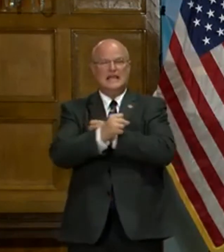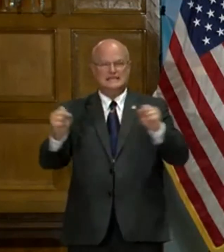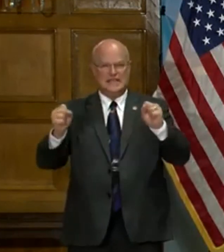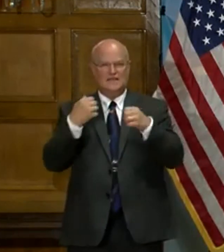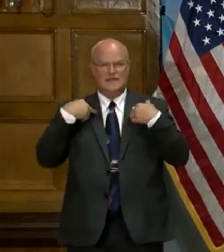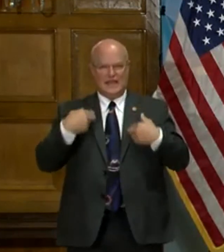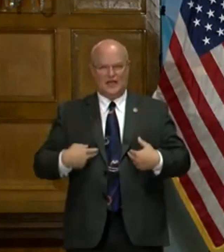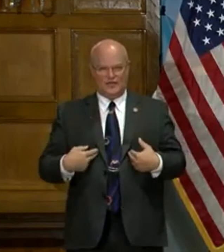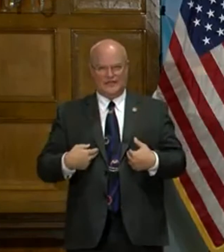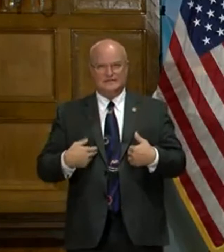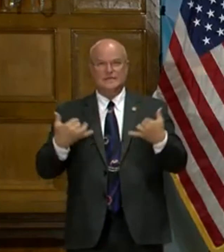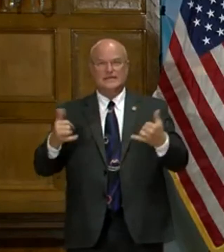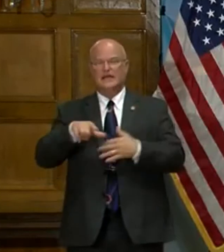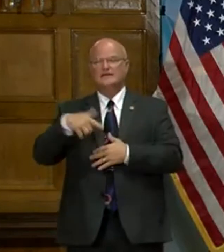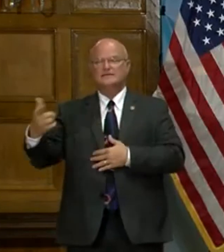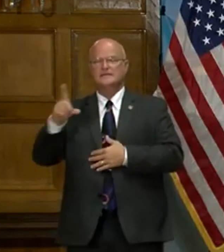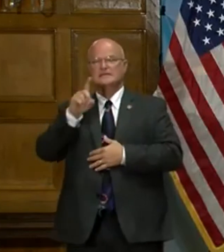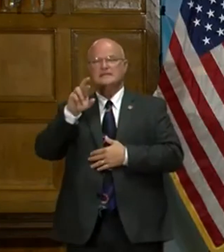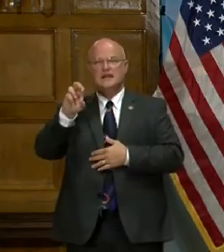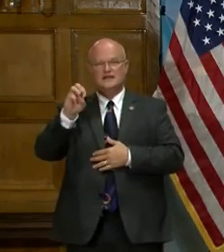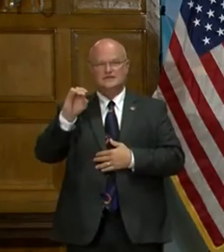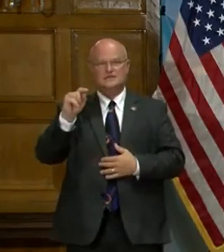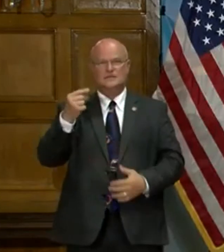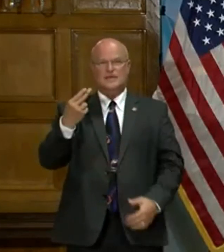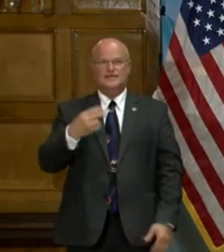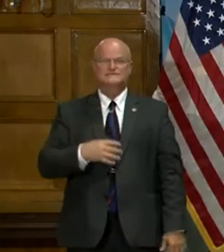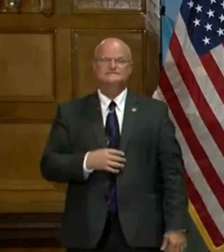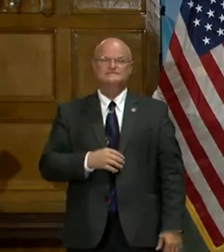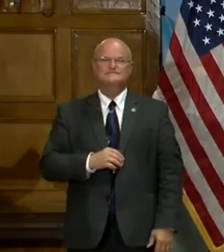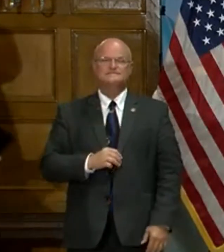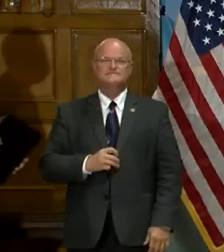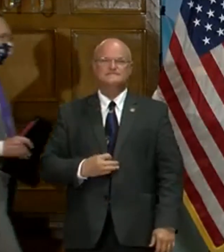the weekend as well. With that, Dr. Smith.